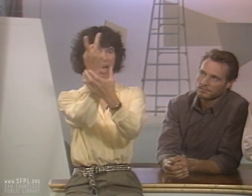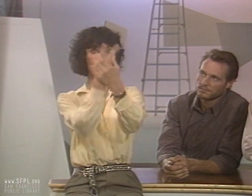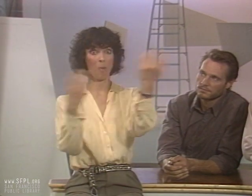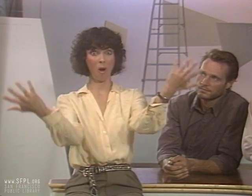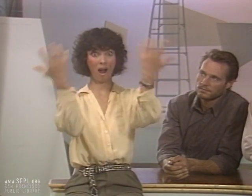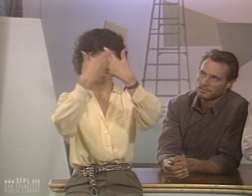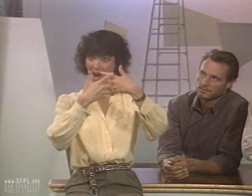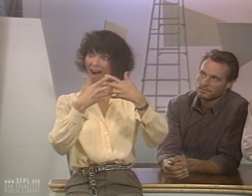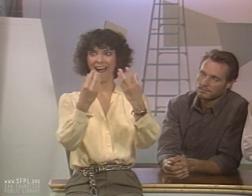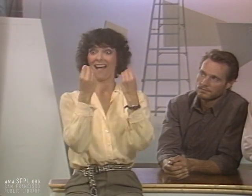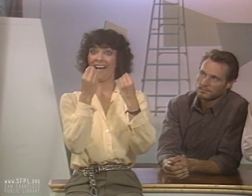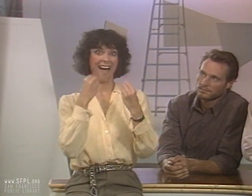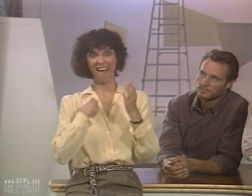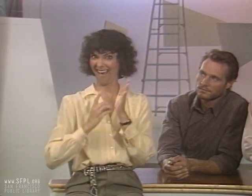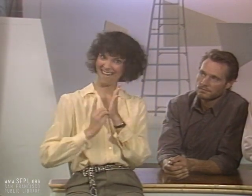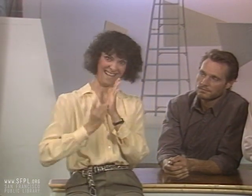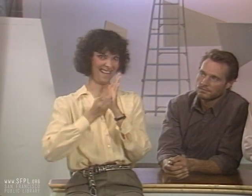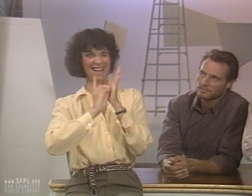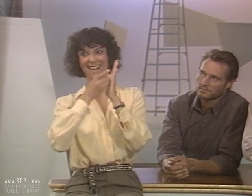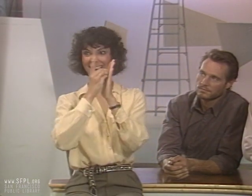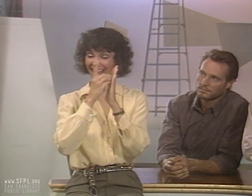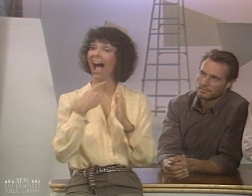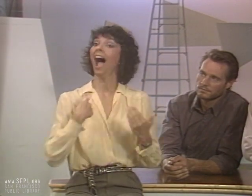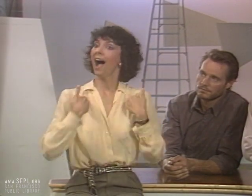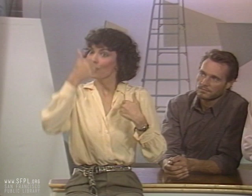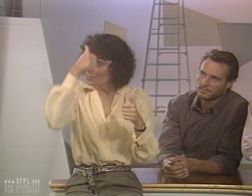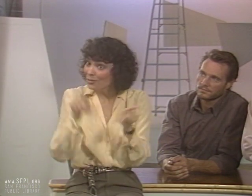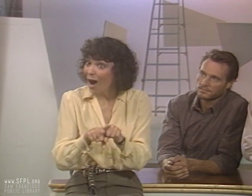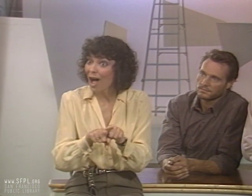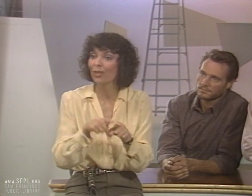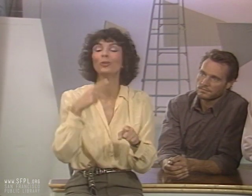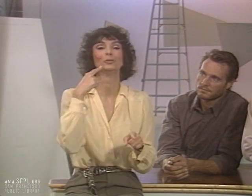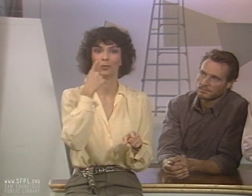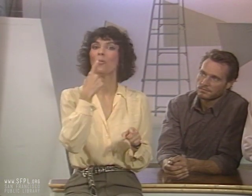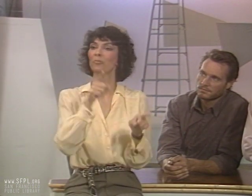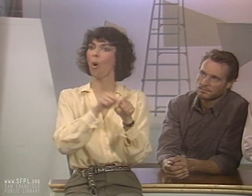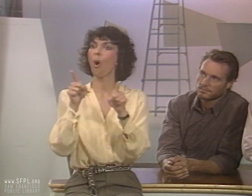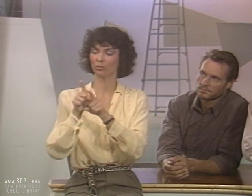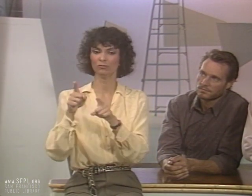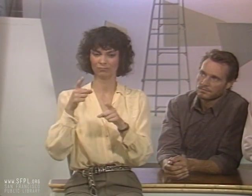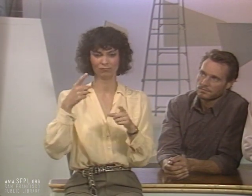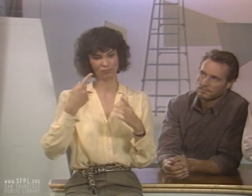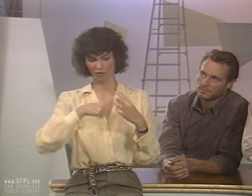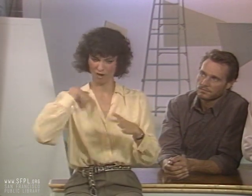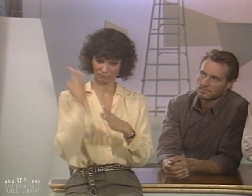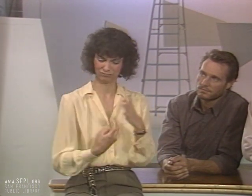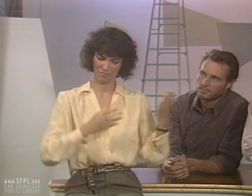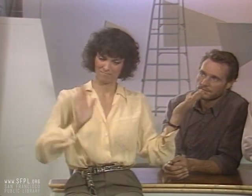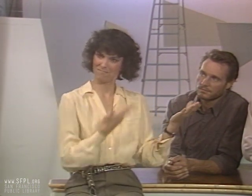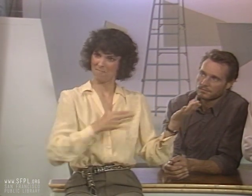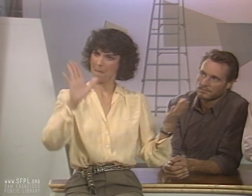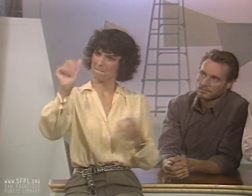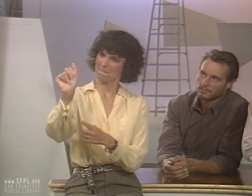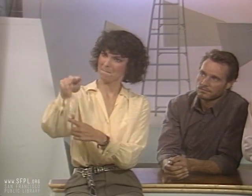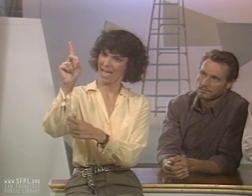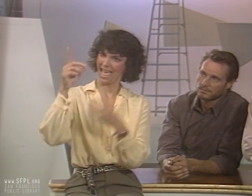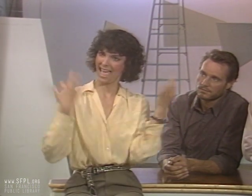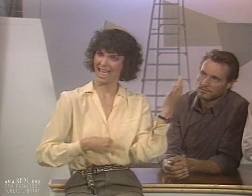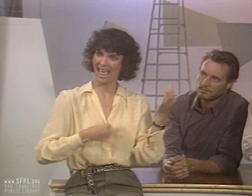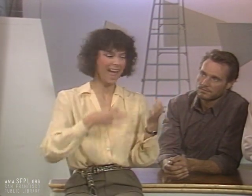did. My brother, who's also deaf, was involved in music as well. He started his first deaf band back when we were in high school.